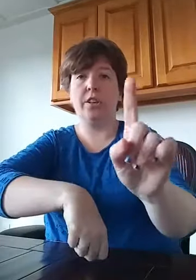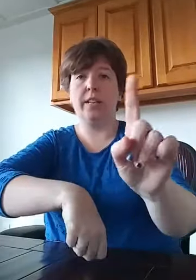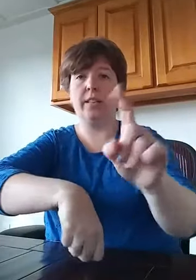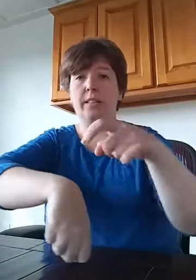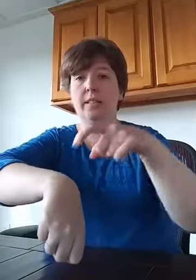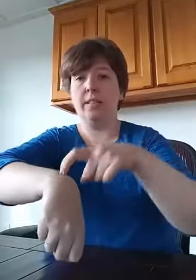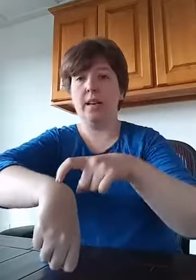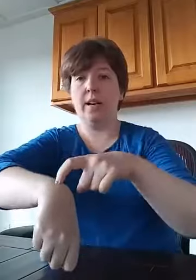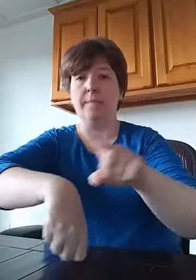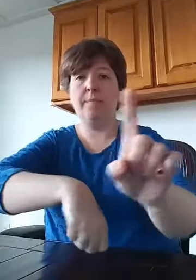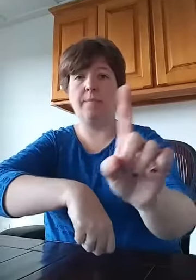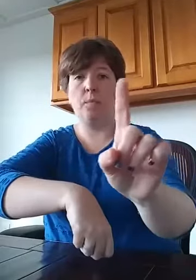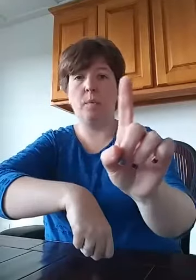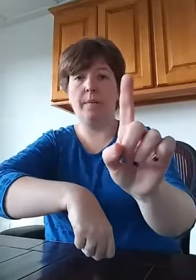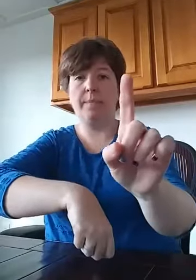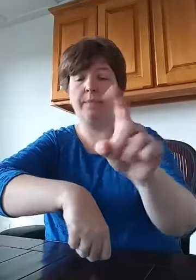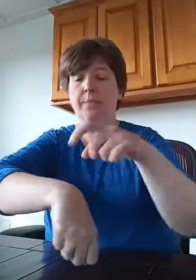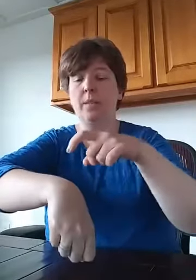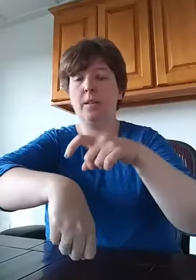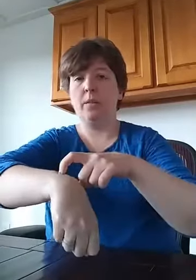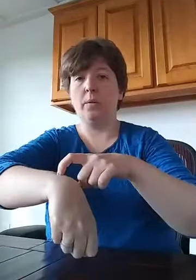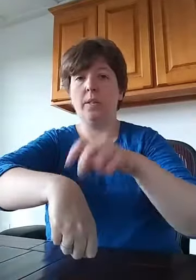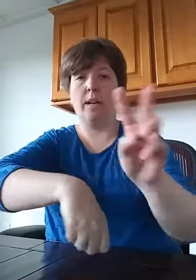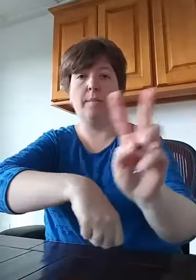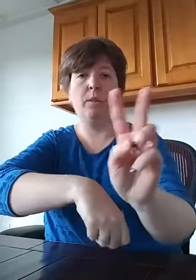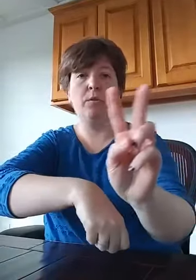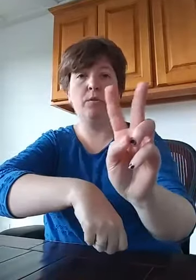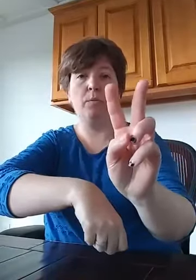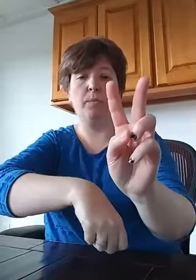it. Time 1 or time 2.